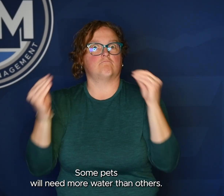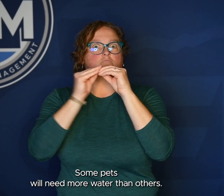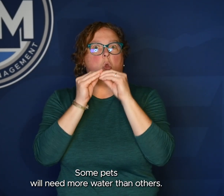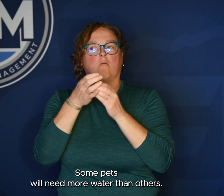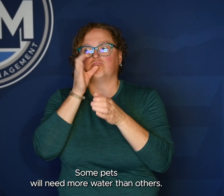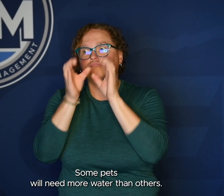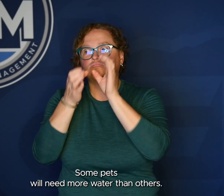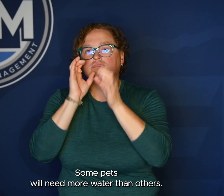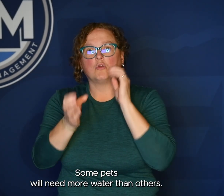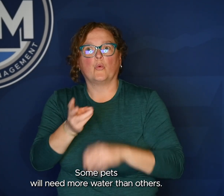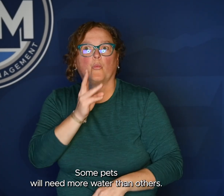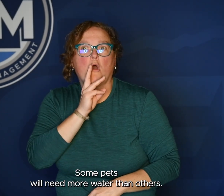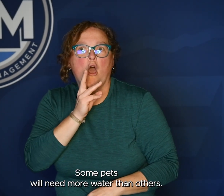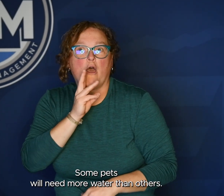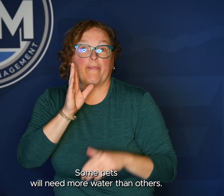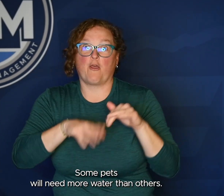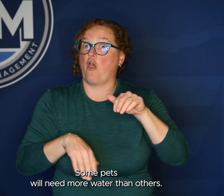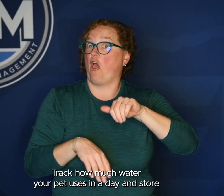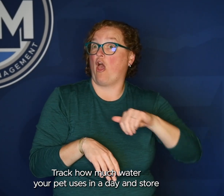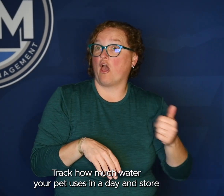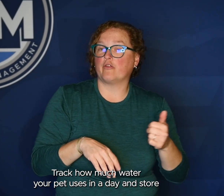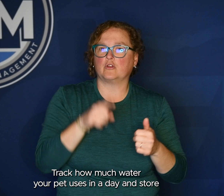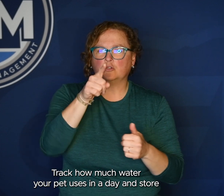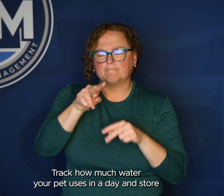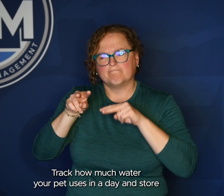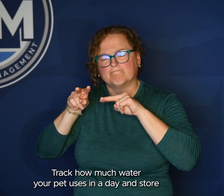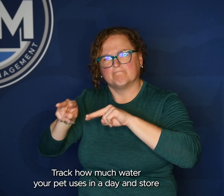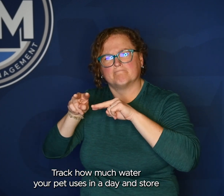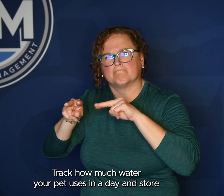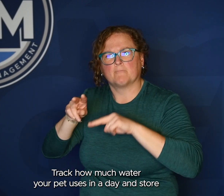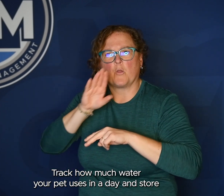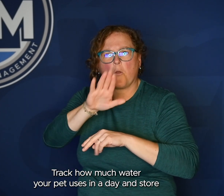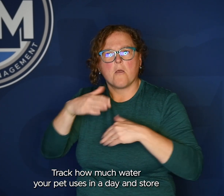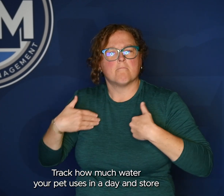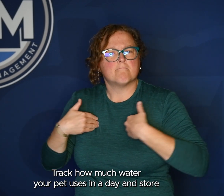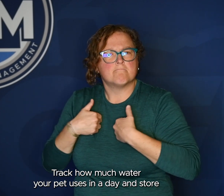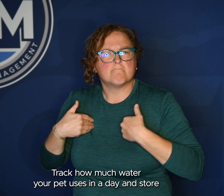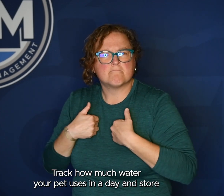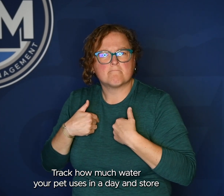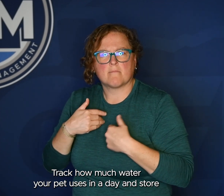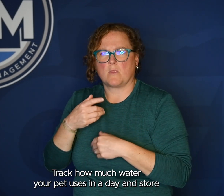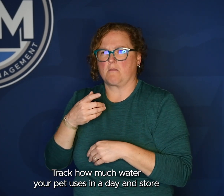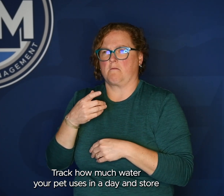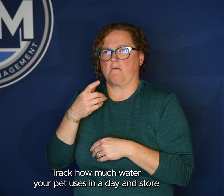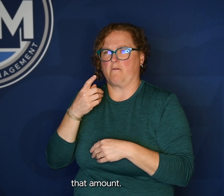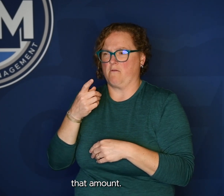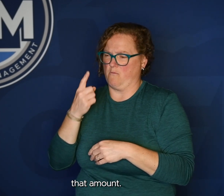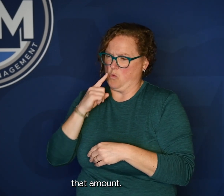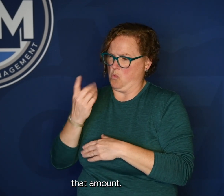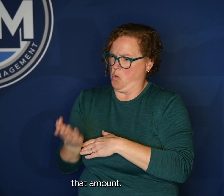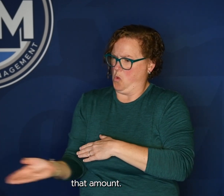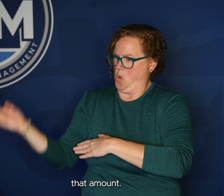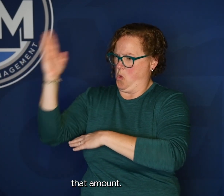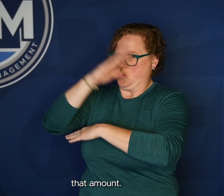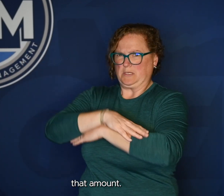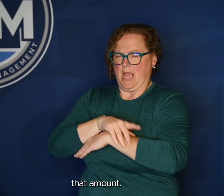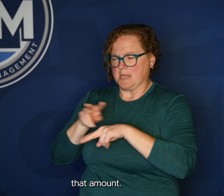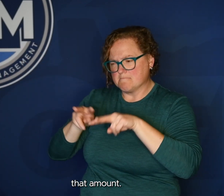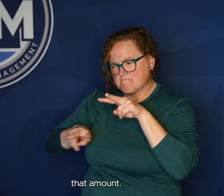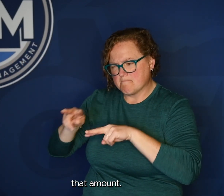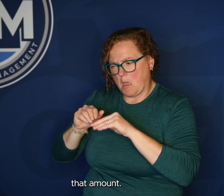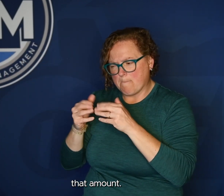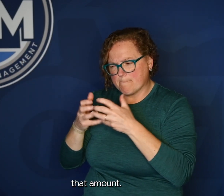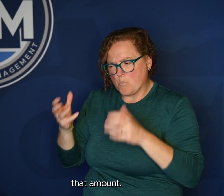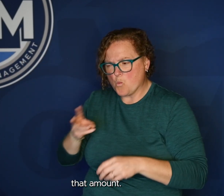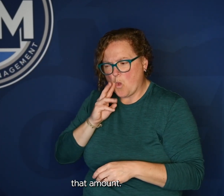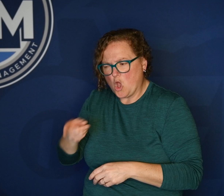Some pets will need more water than others. Track how much water your pet uses in a day and store that amount.